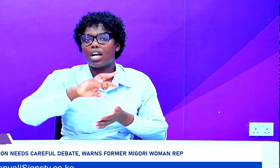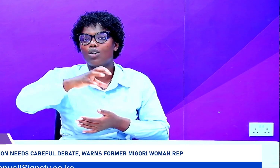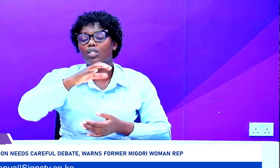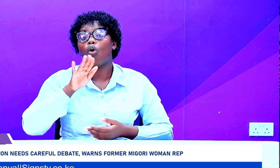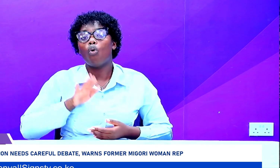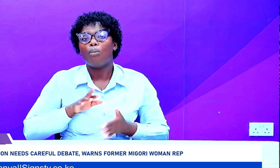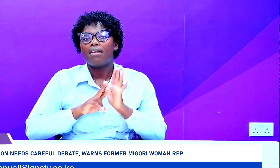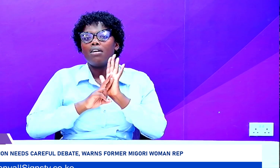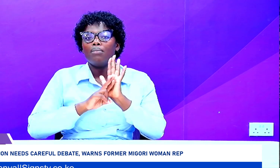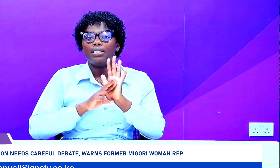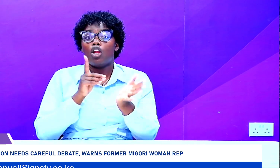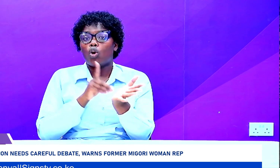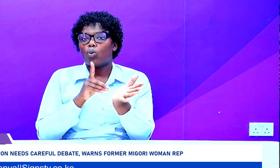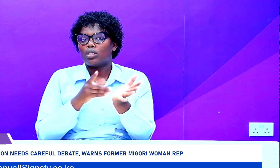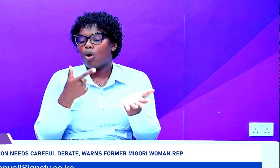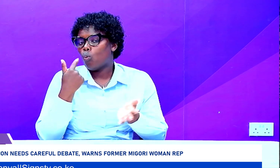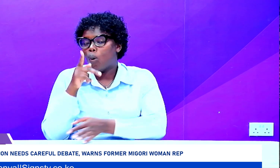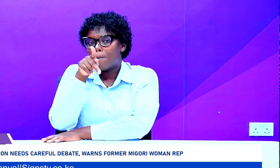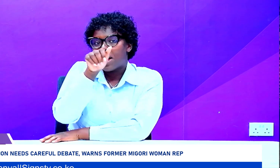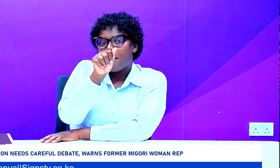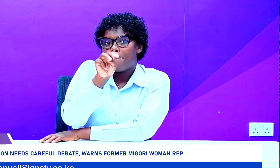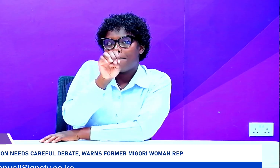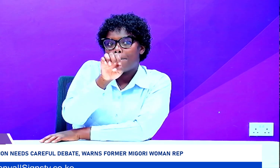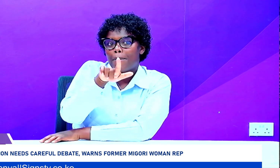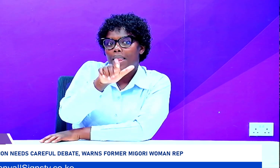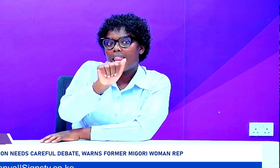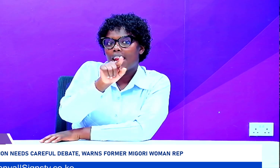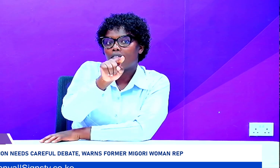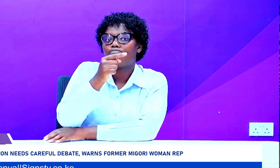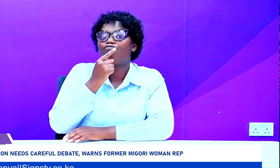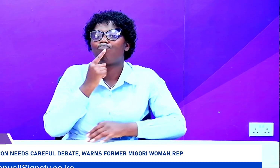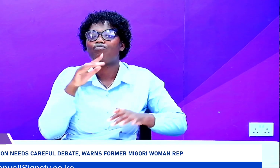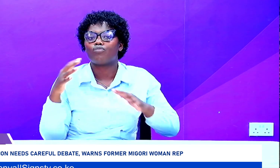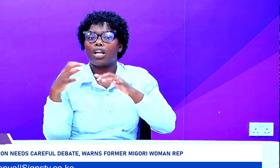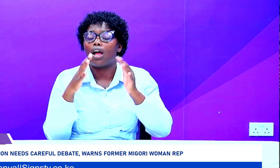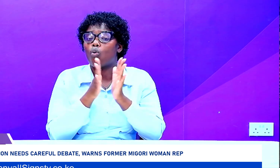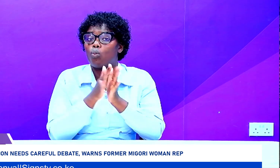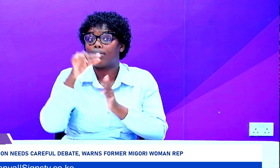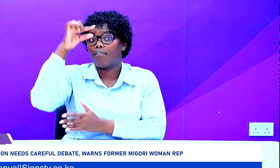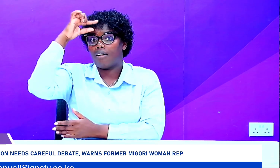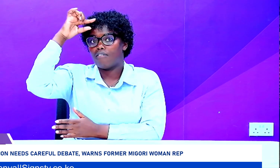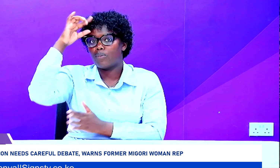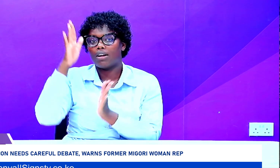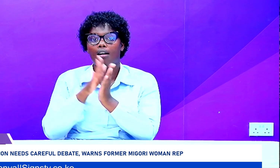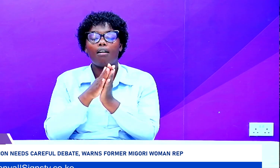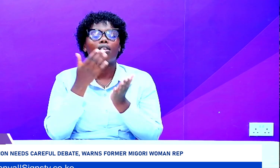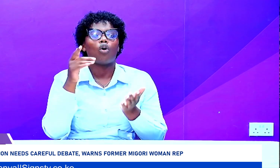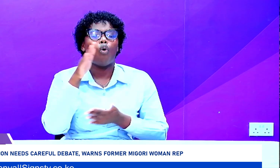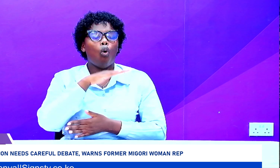a new voice, with former Migori County Woman Representative Dr. Pamela Othiambo urging the government